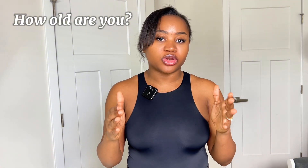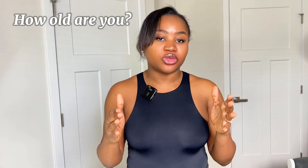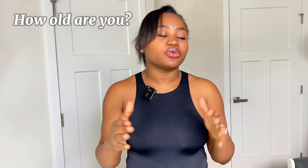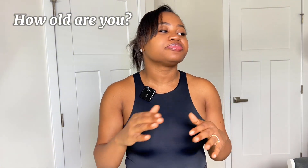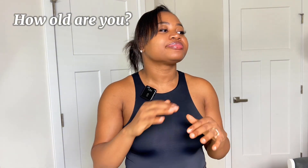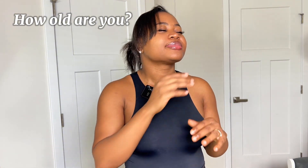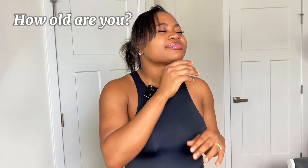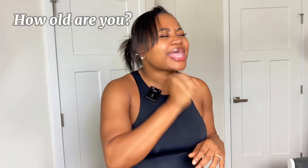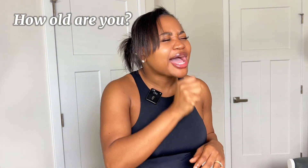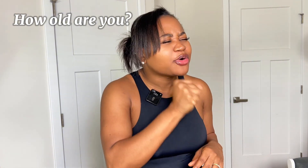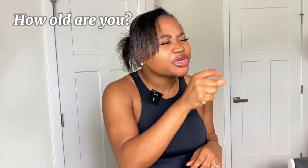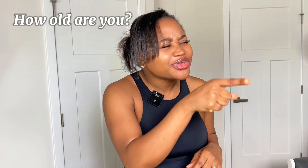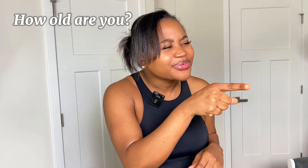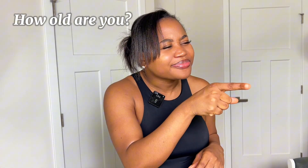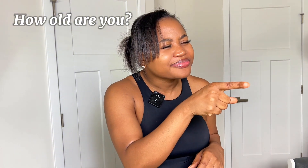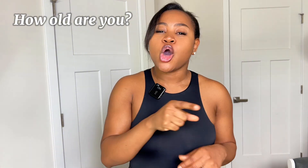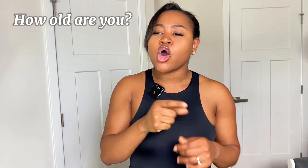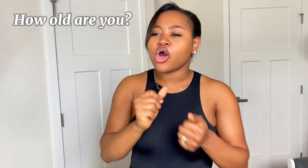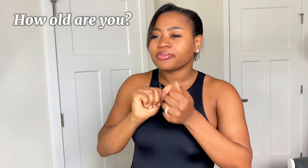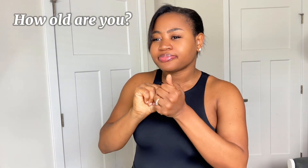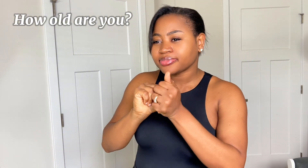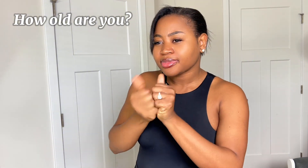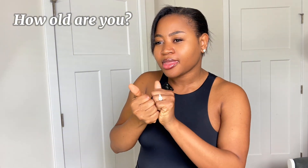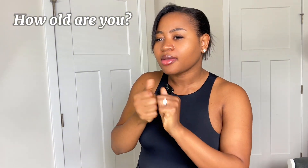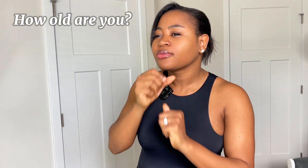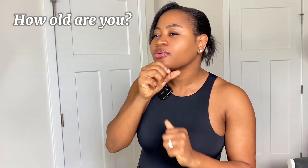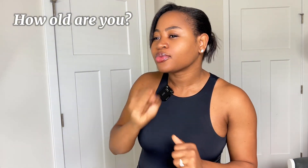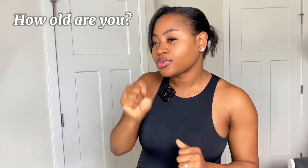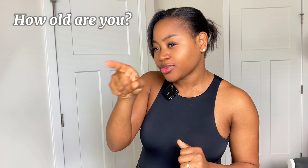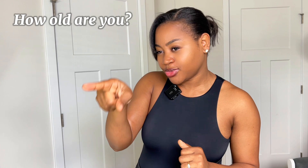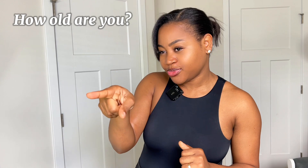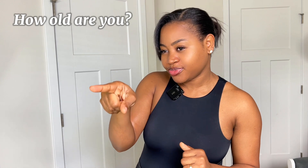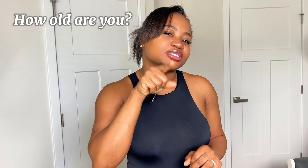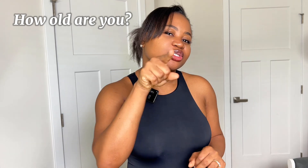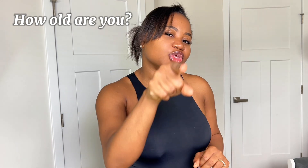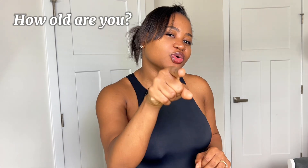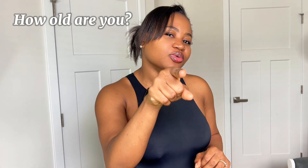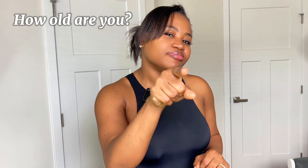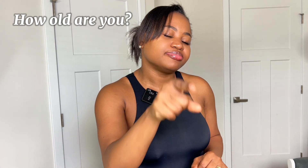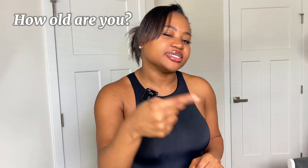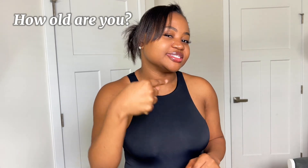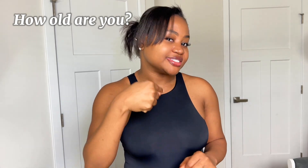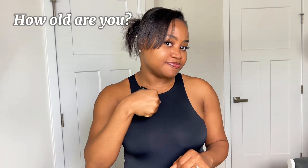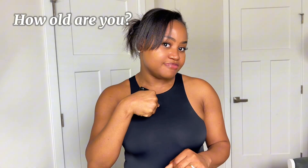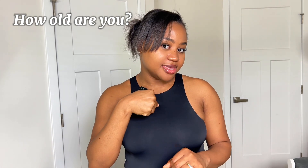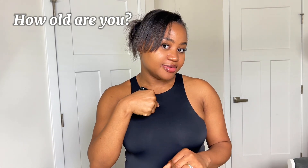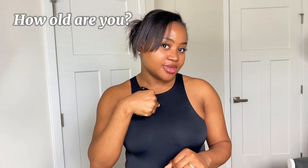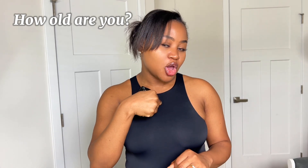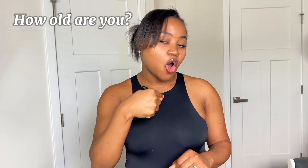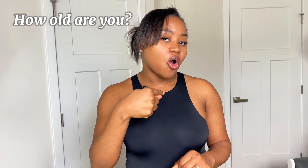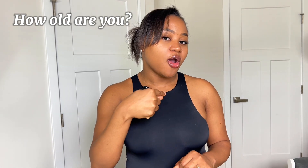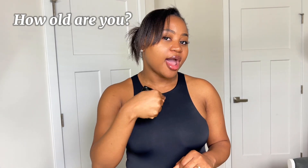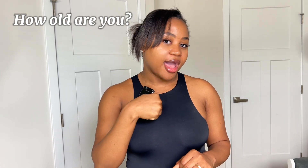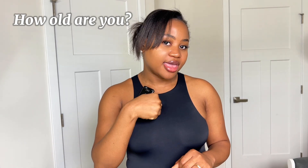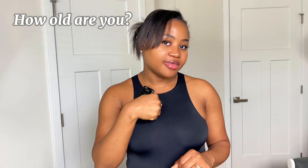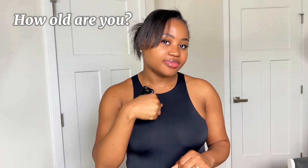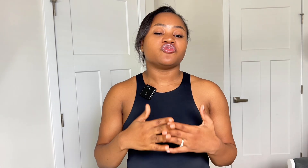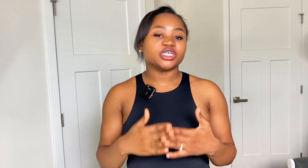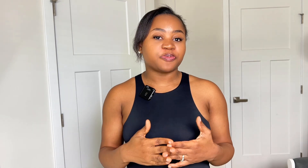you? How old are you? Or this is you, this is me, or I. To respond